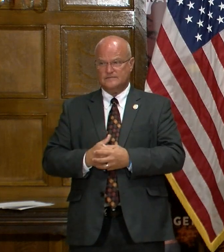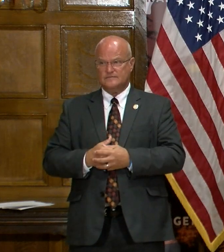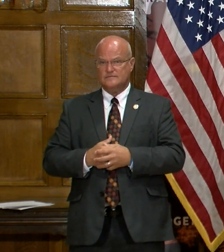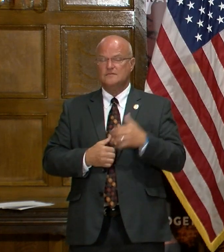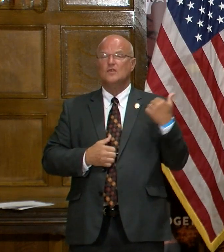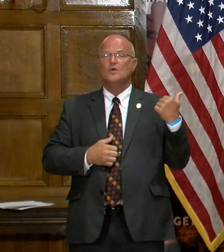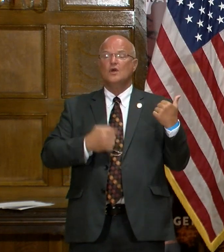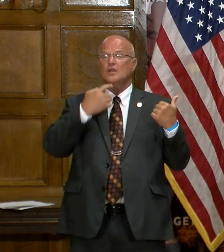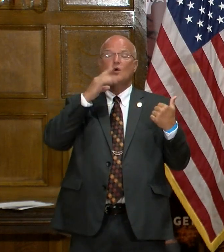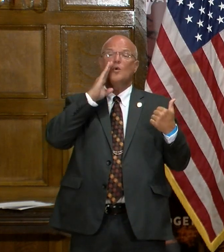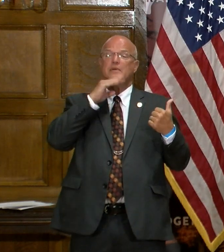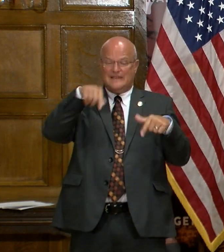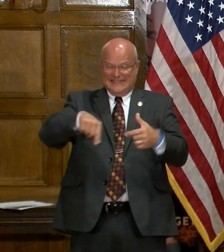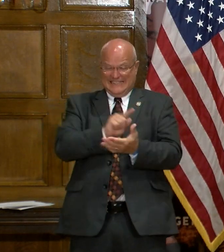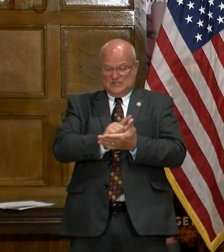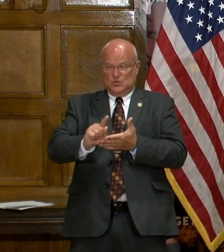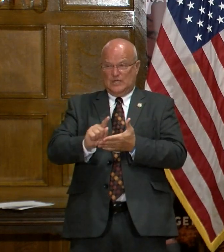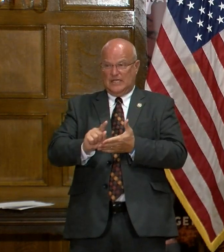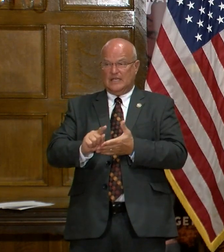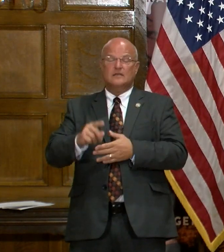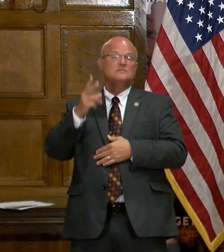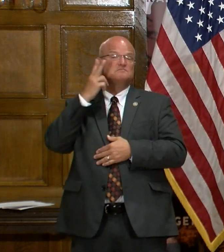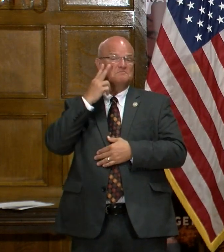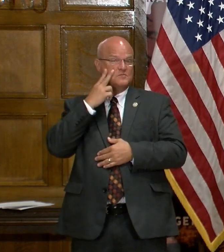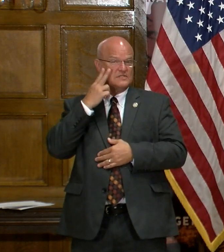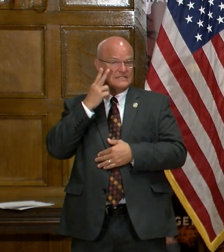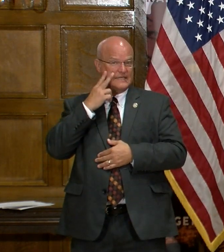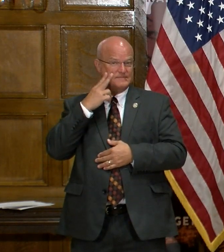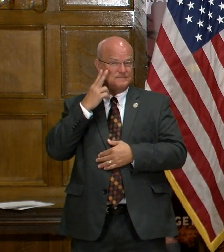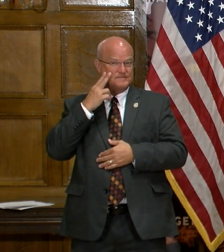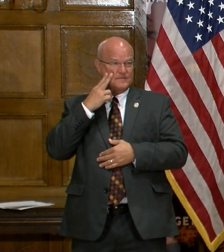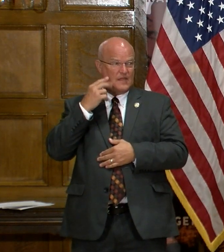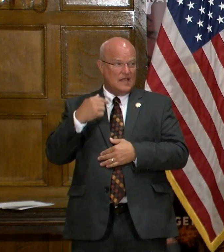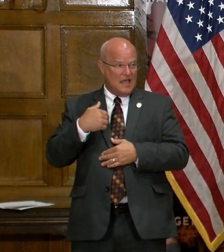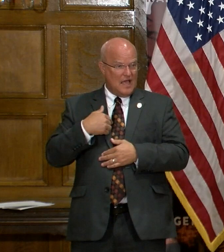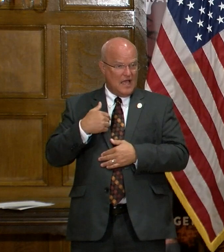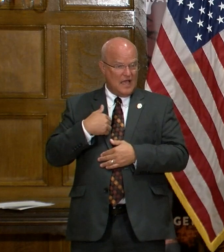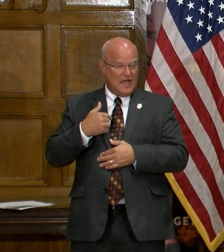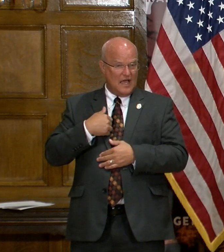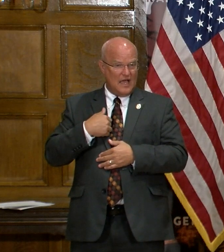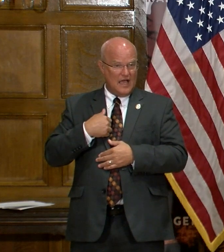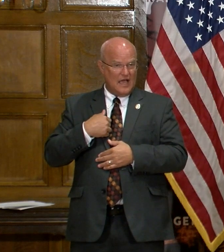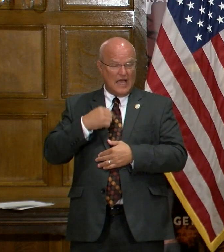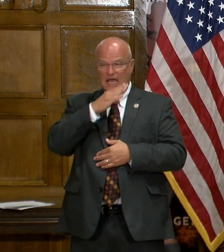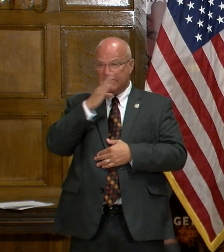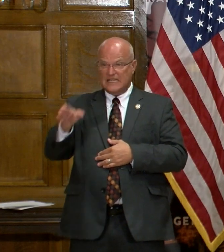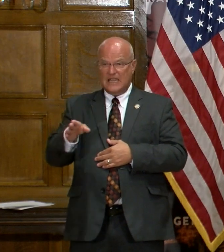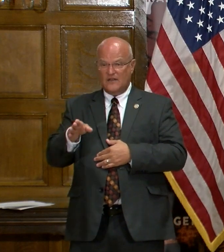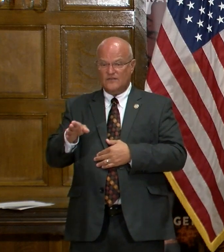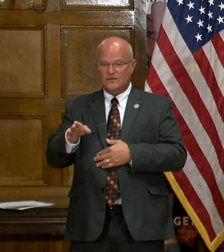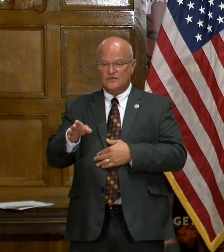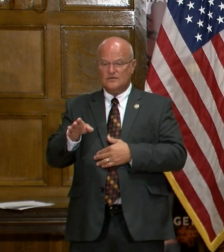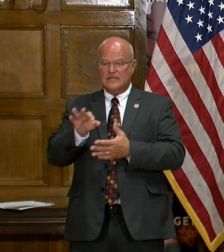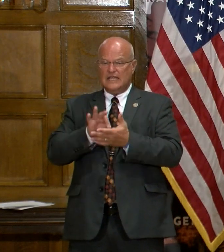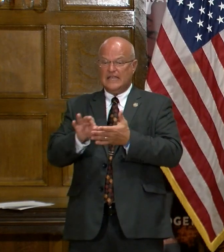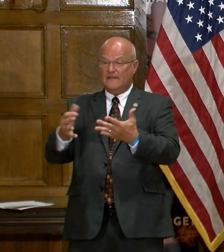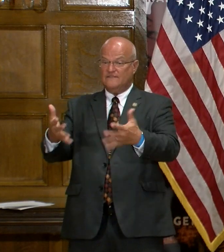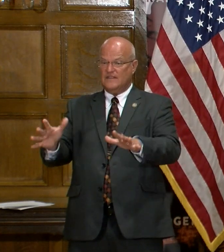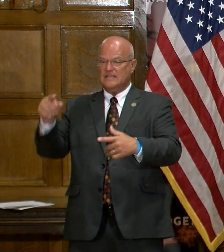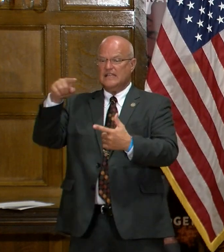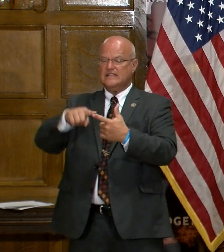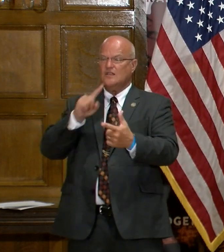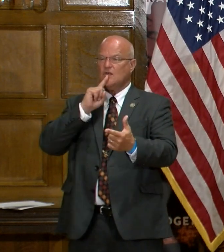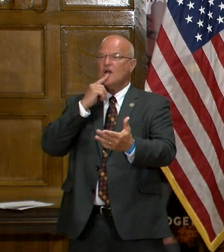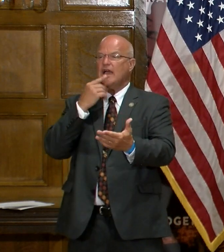them? We were told they will be here this week. We will see. I never count it done until